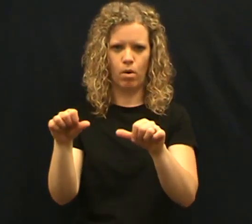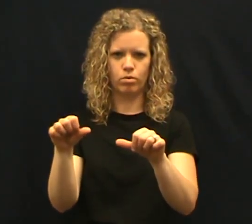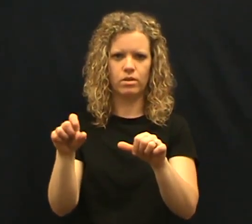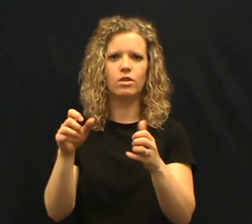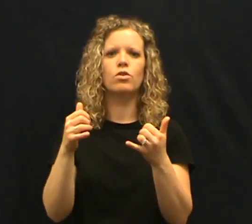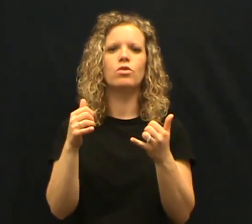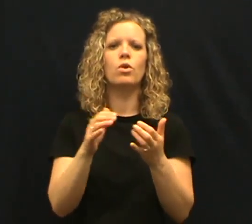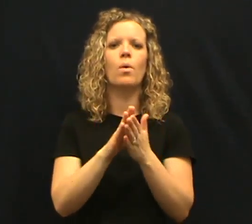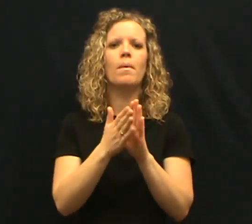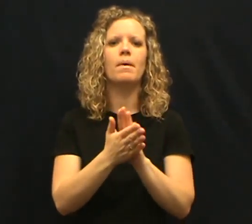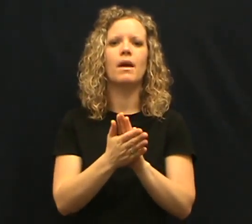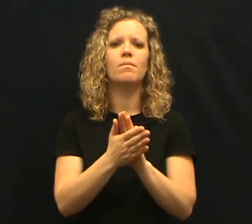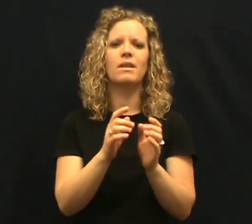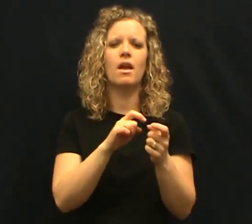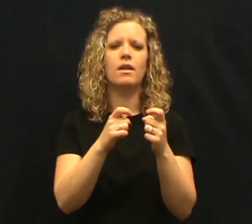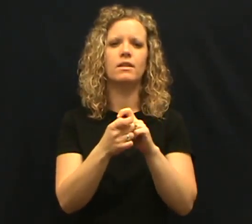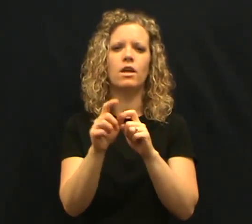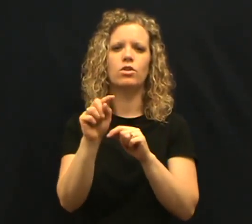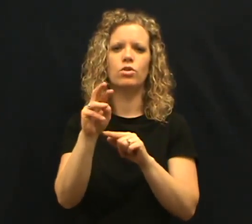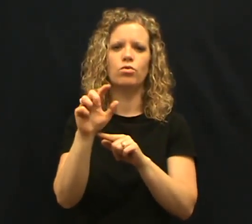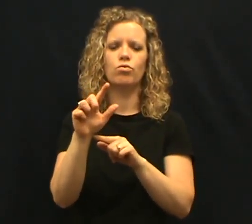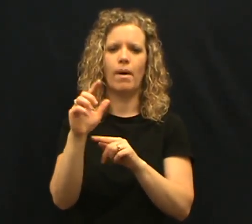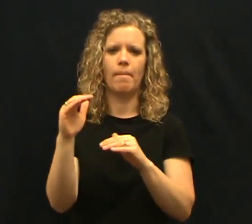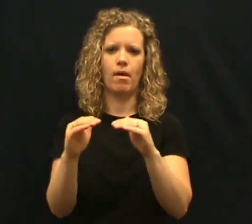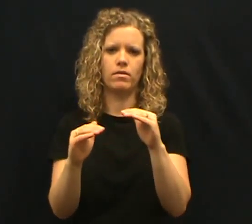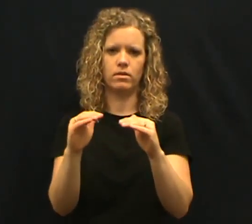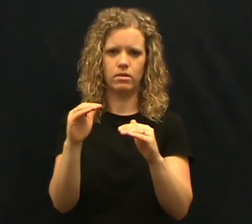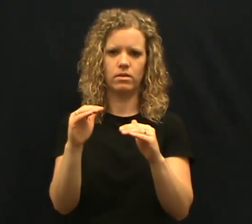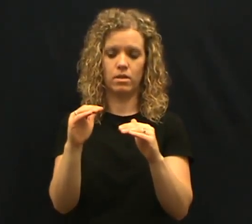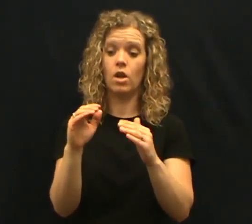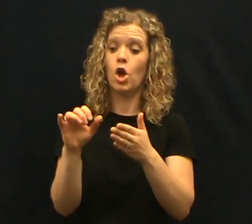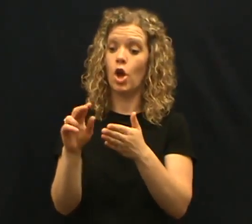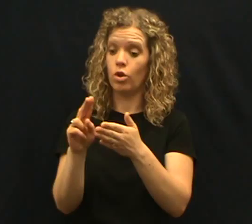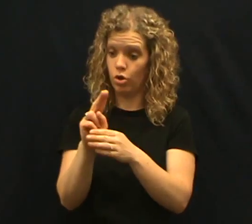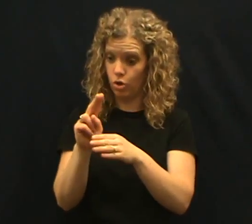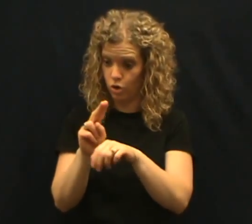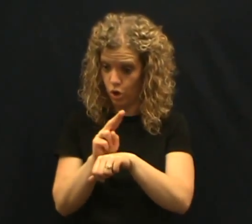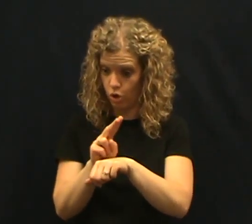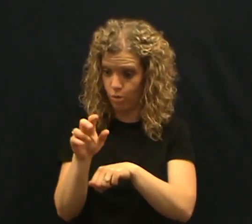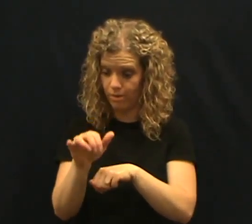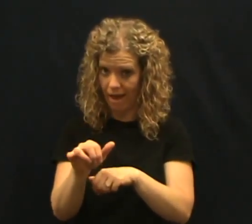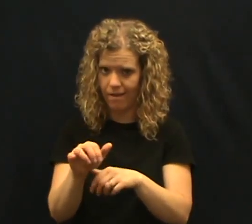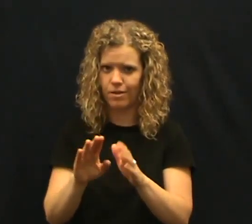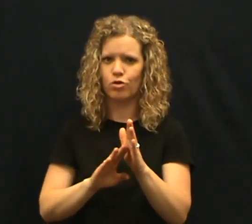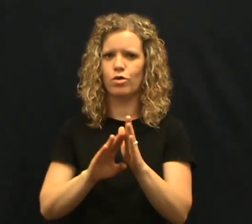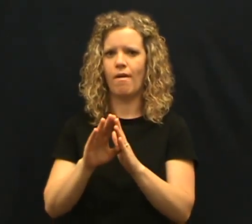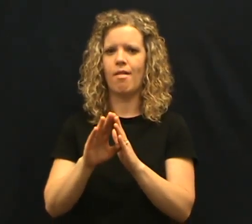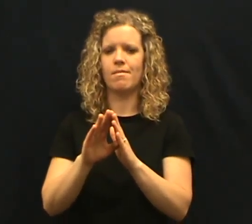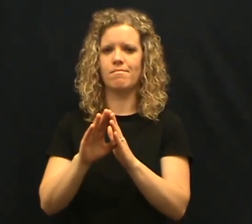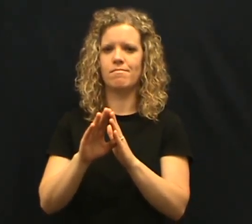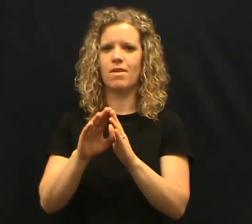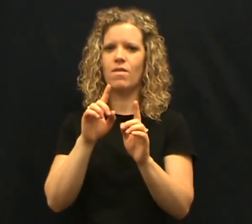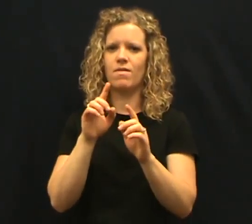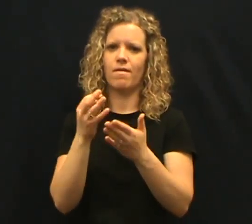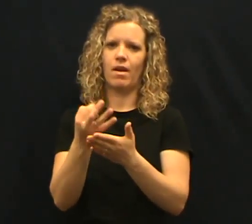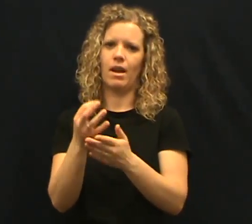and we can use that adjusted trial balance to create our financial statements. So we'll take a look at